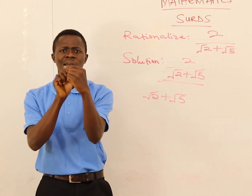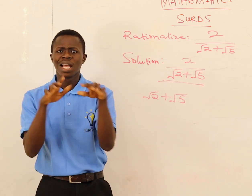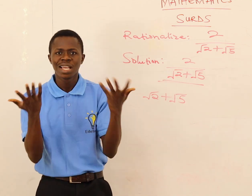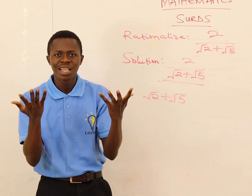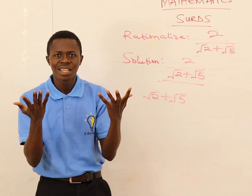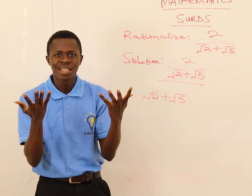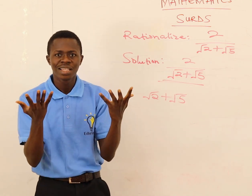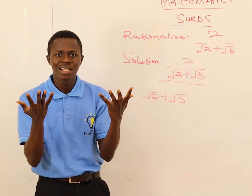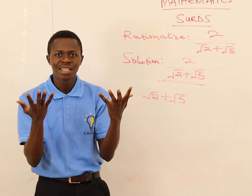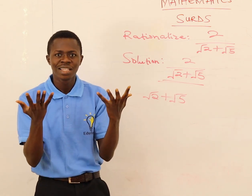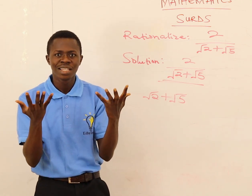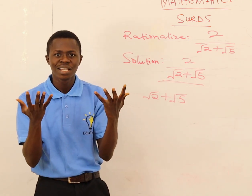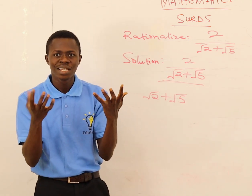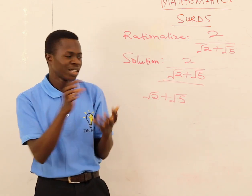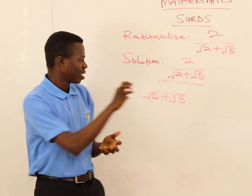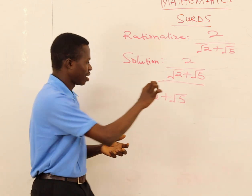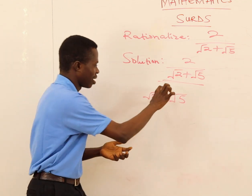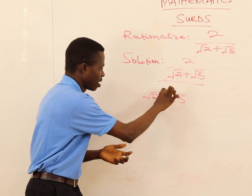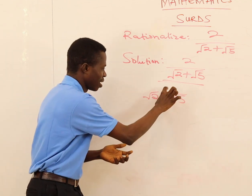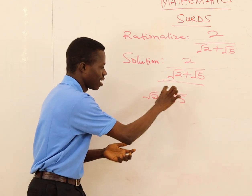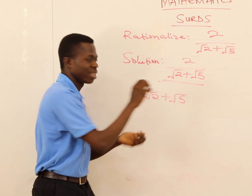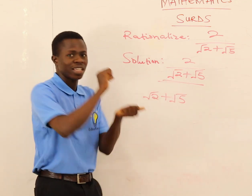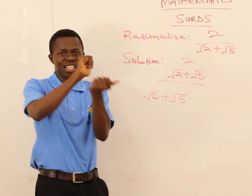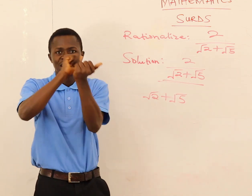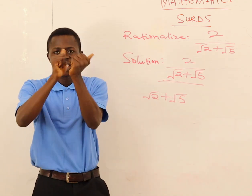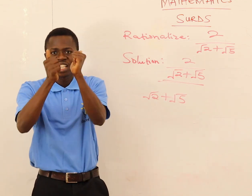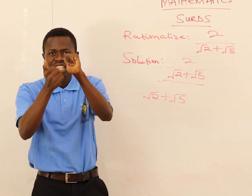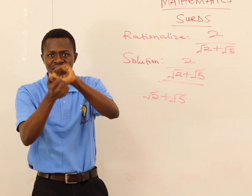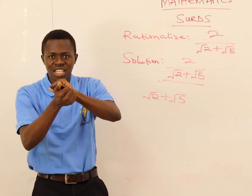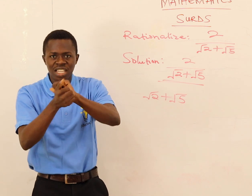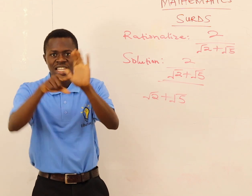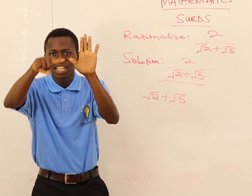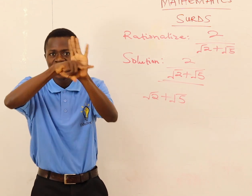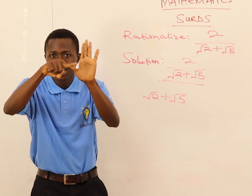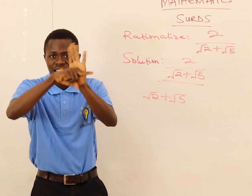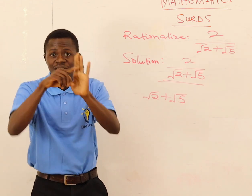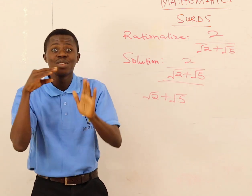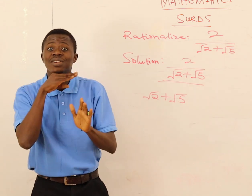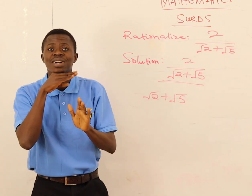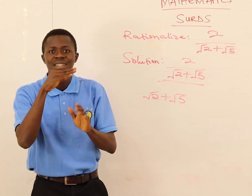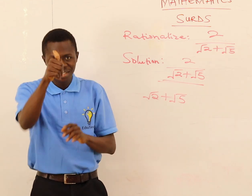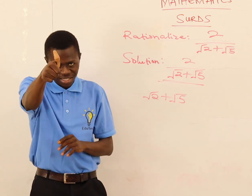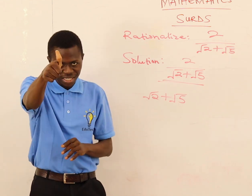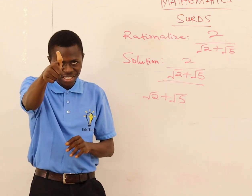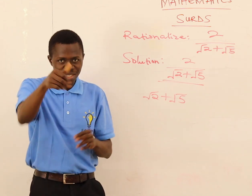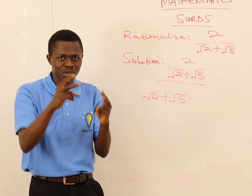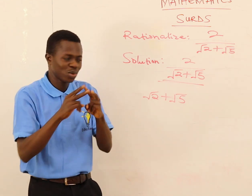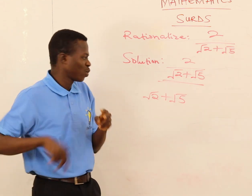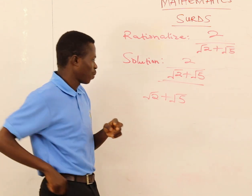5. So we find the conjugate said. So what will be the conjugate said? The